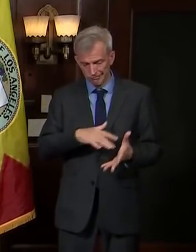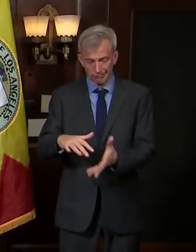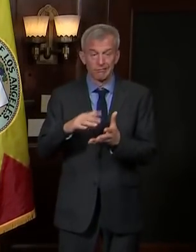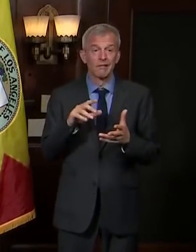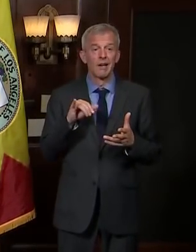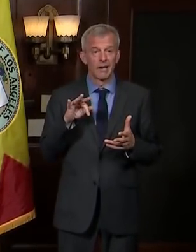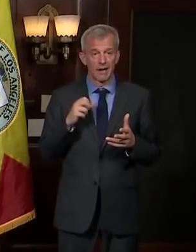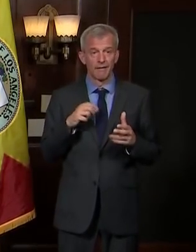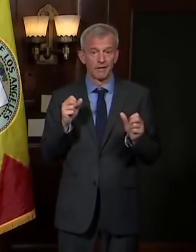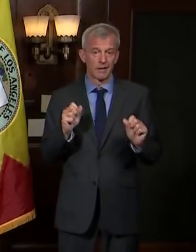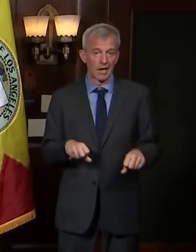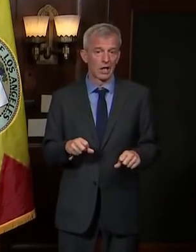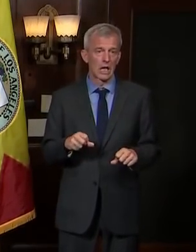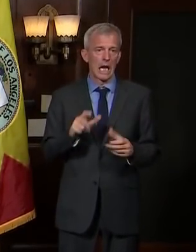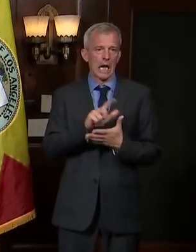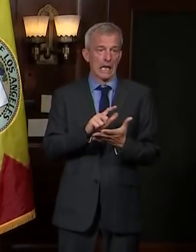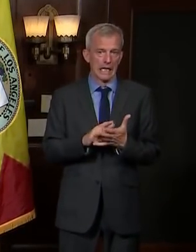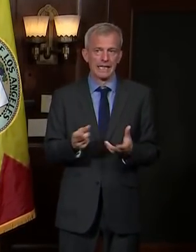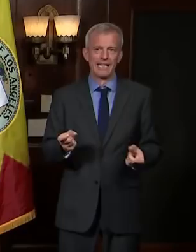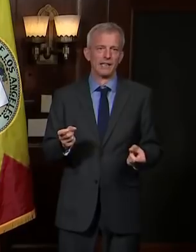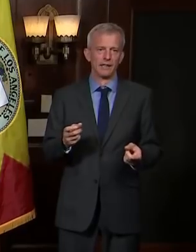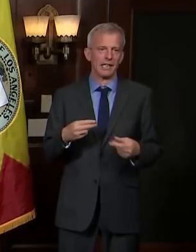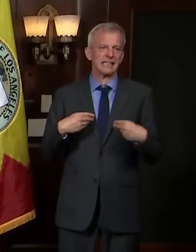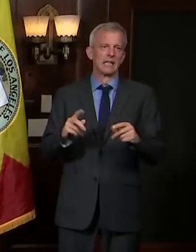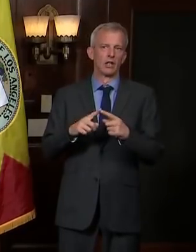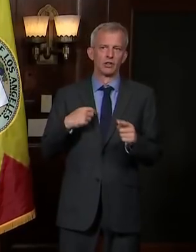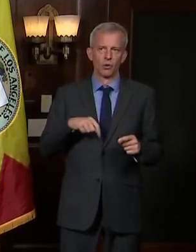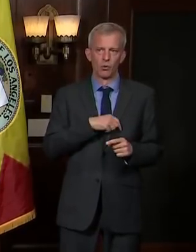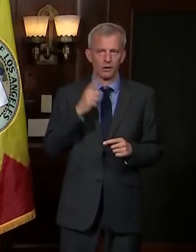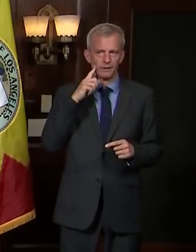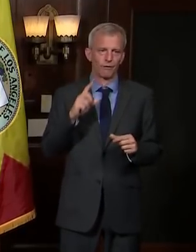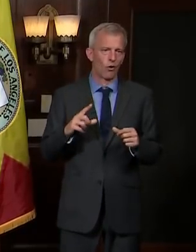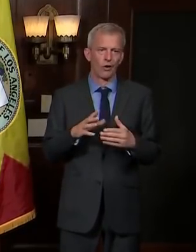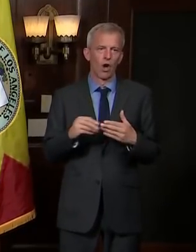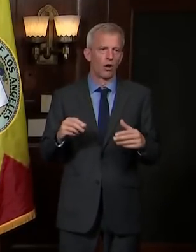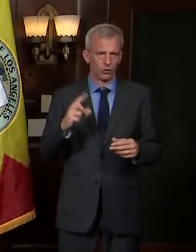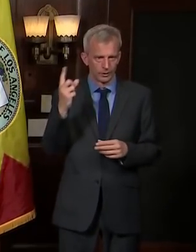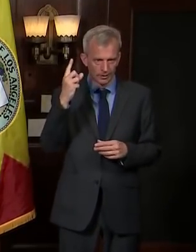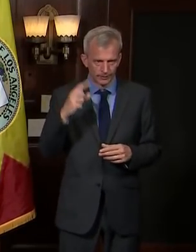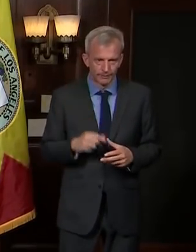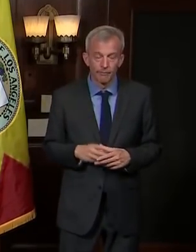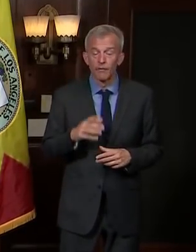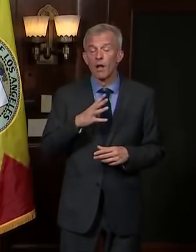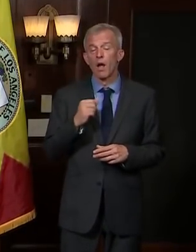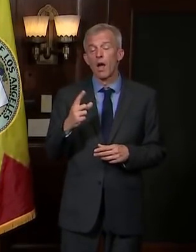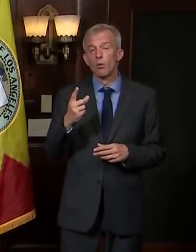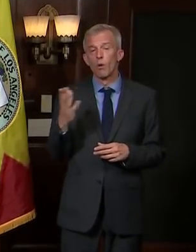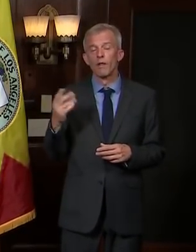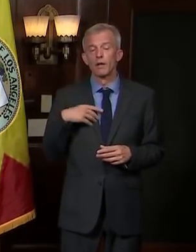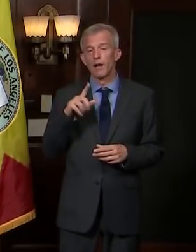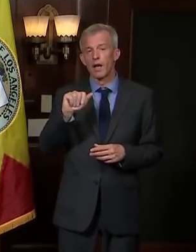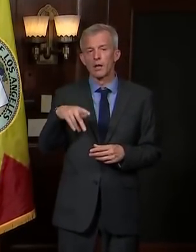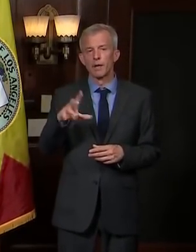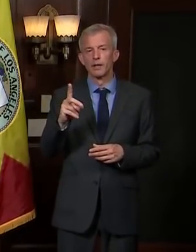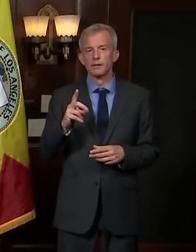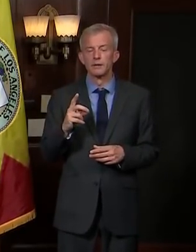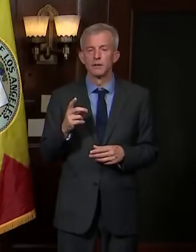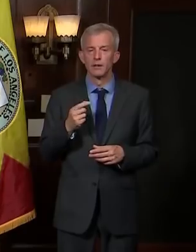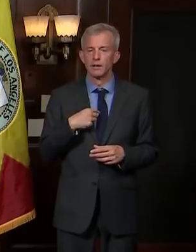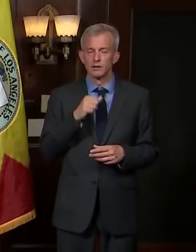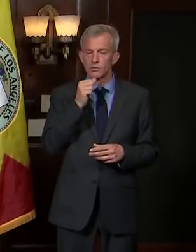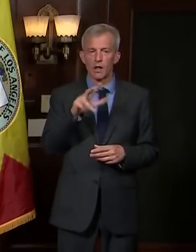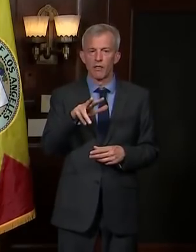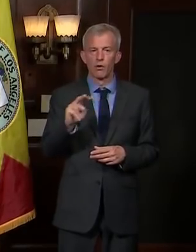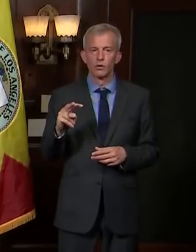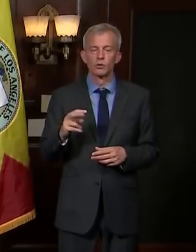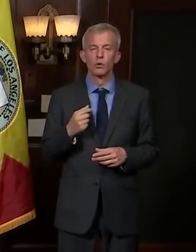for $1 or something for our housing authority. And LAPD, I'm sorry, correction, it's not 32. It's just been updated because we get